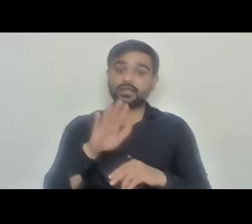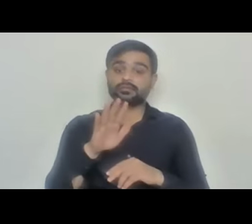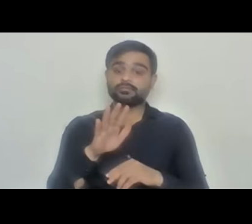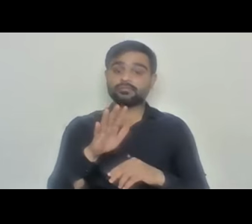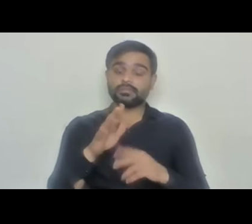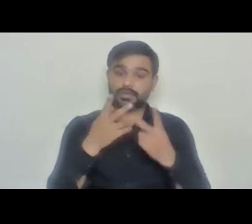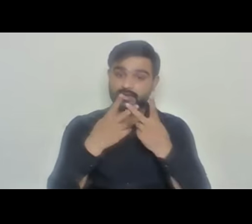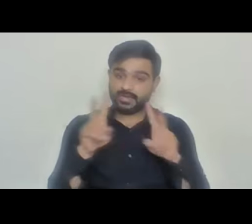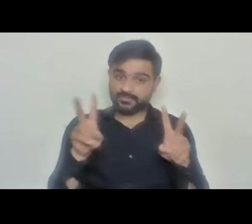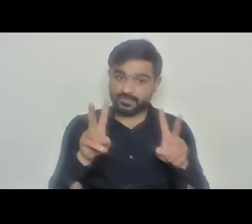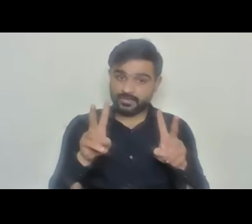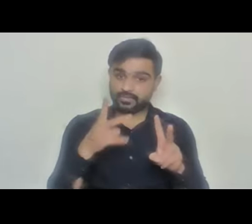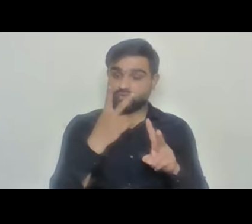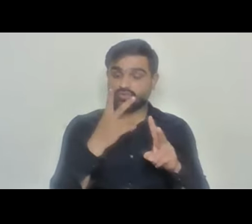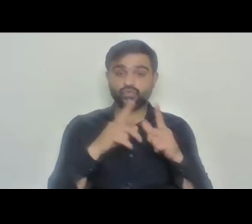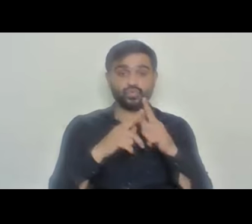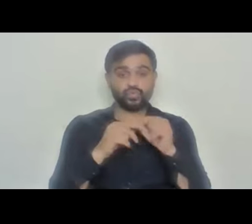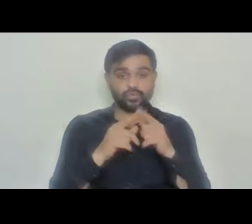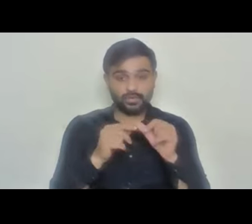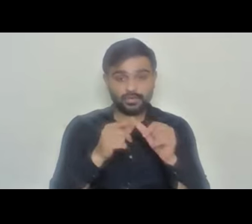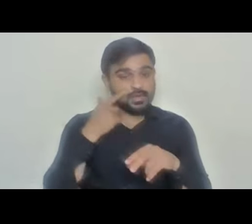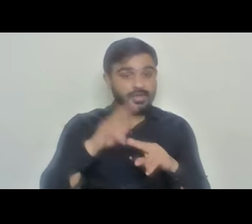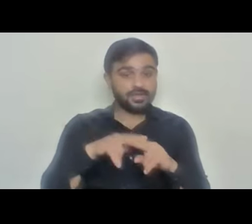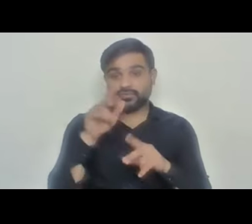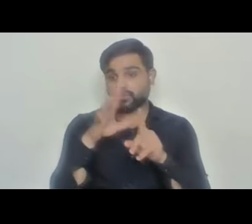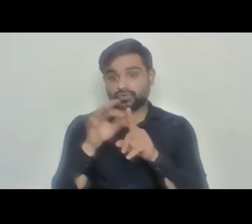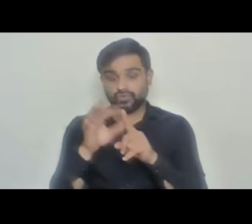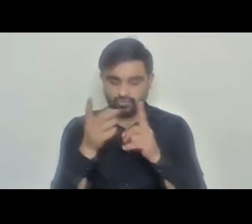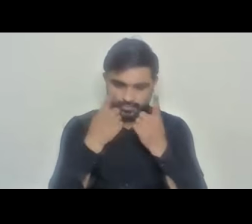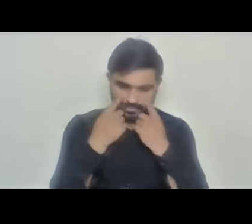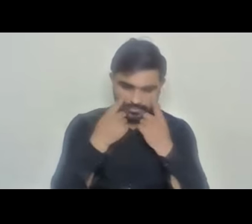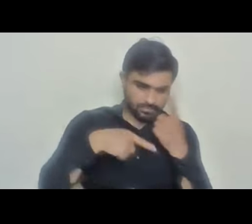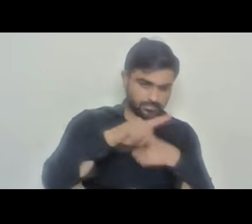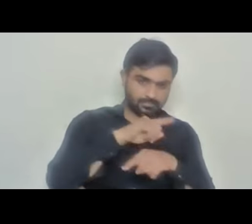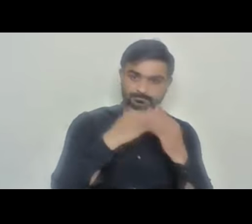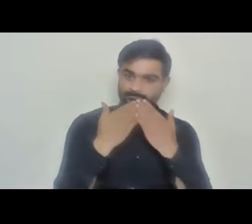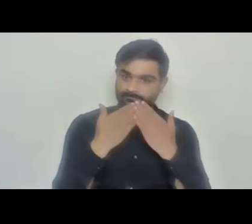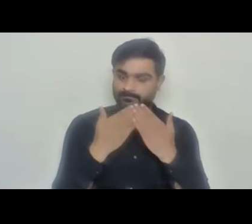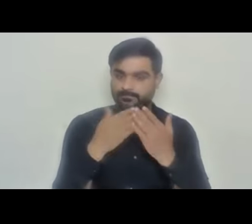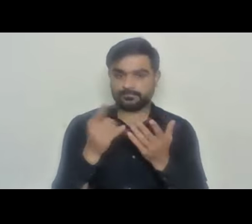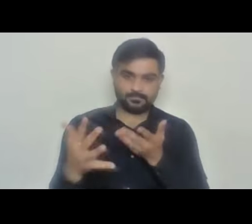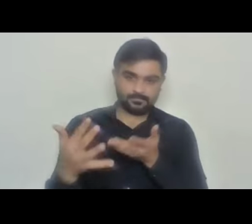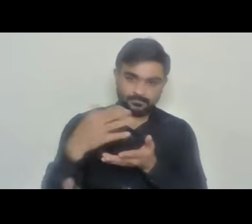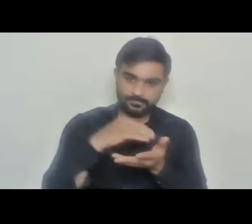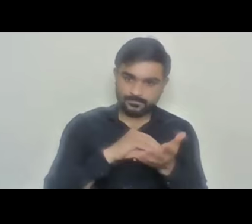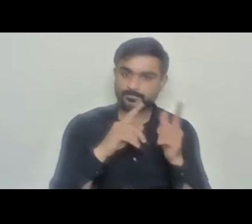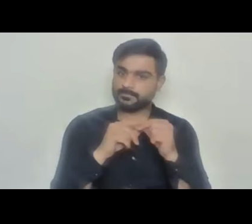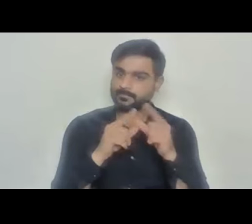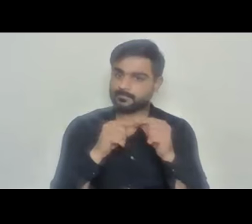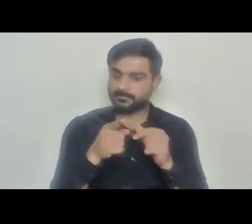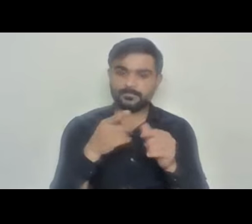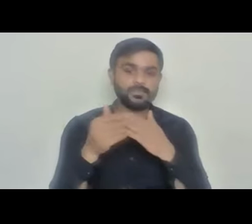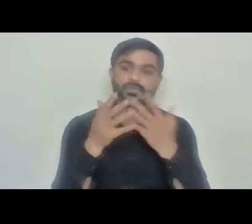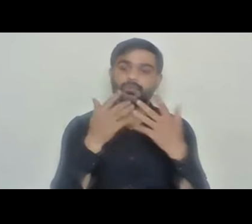a difference between two sets of data. So if you are doing an evaluation study and you collected a data before the